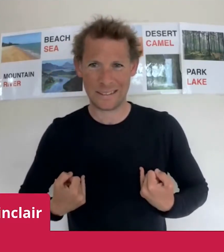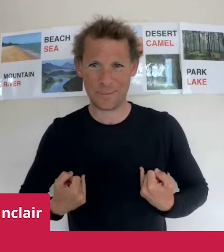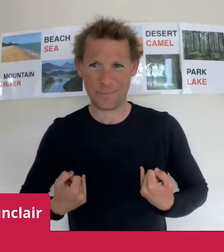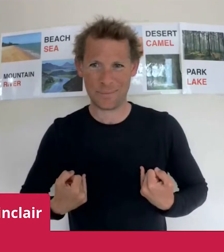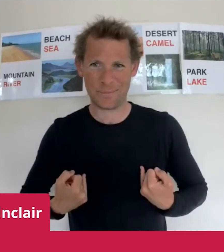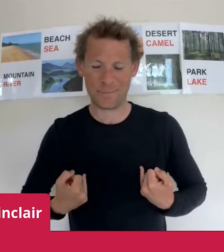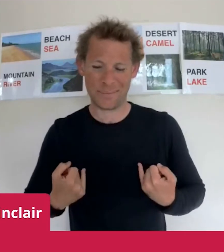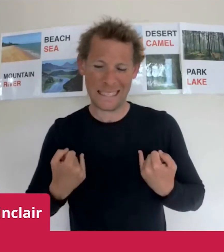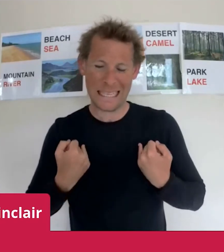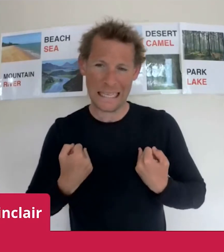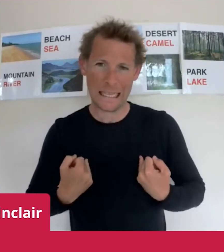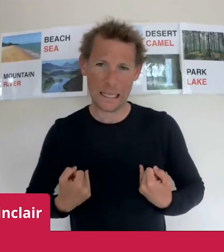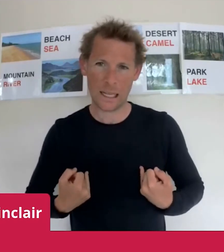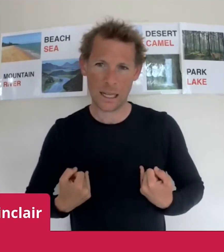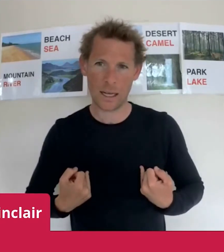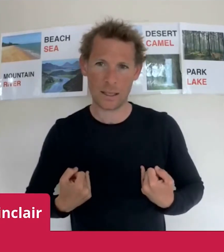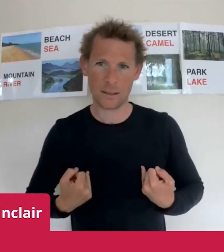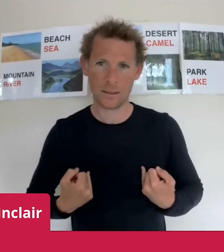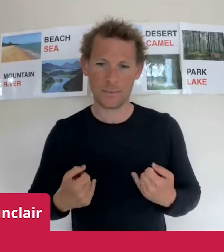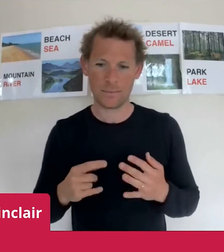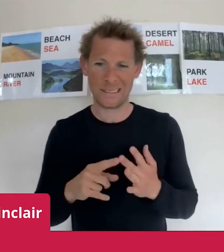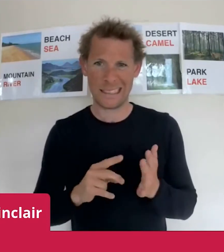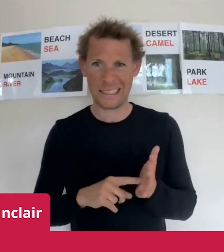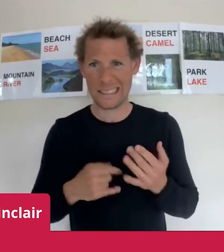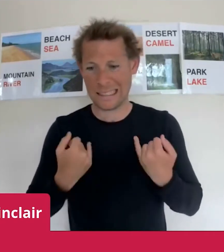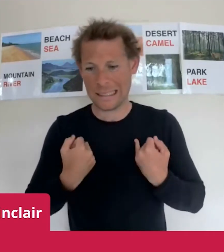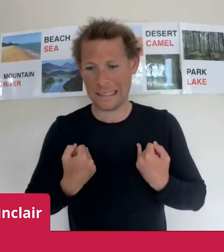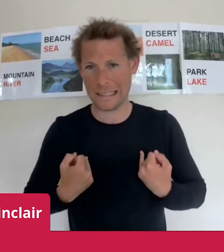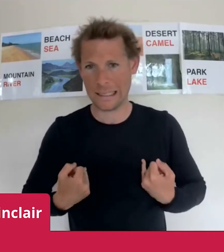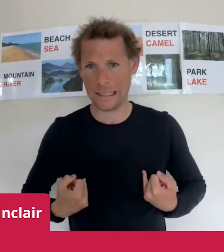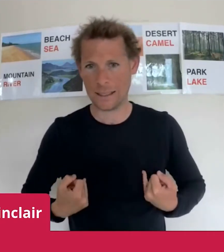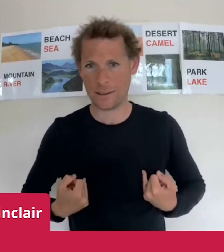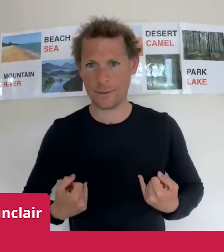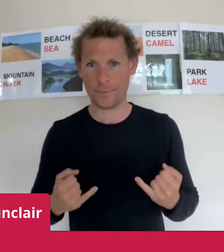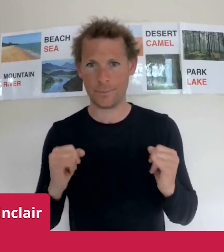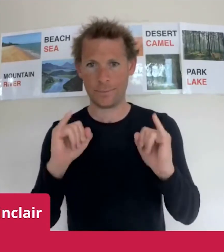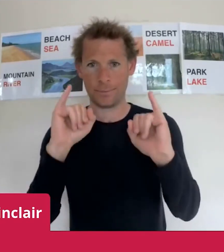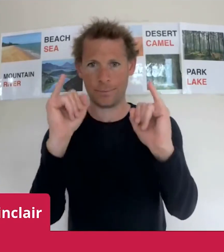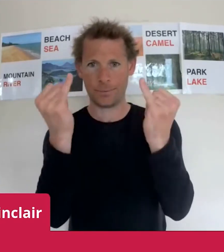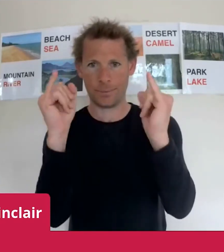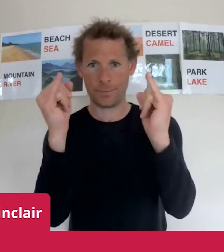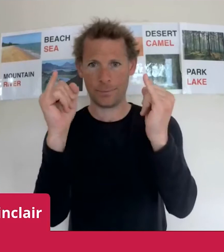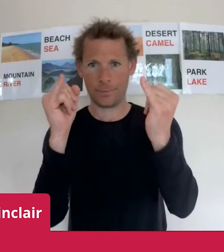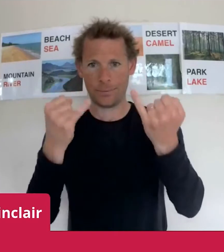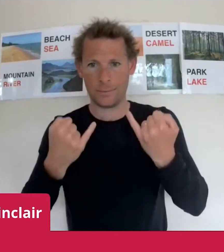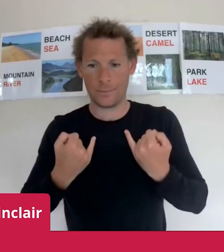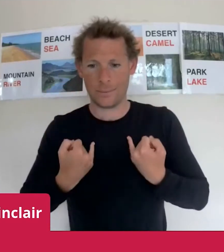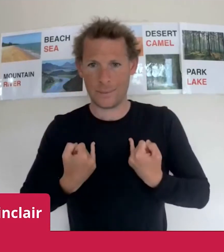Or you can sign it like this with your baby fingers going down your chest. It's ill or sick.